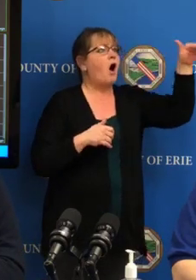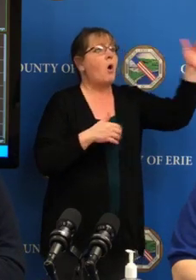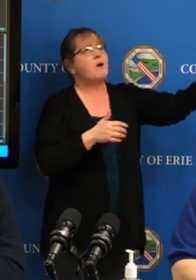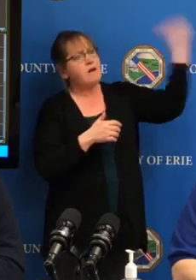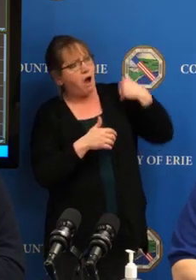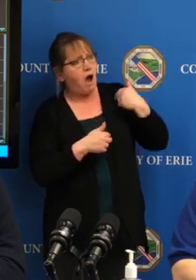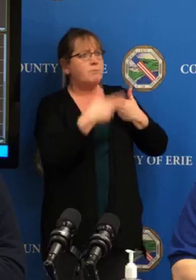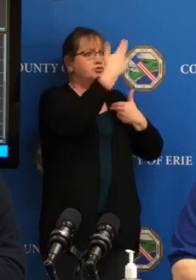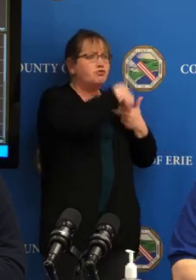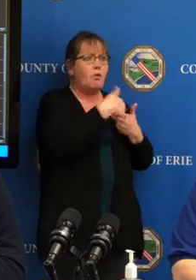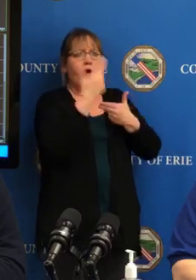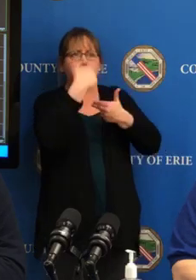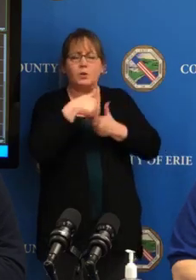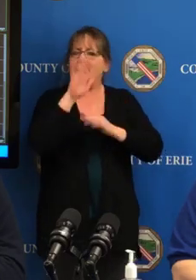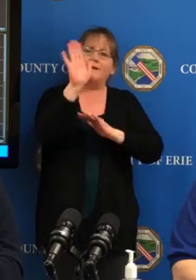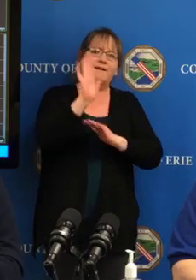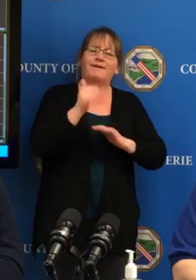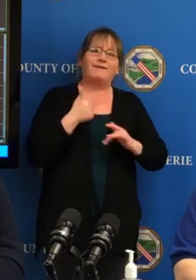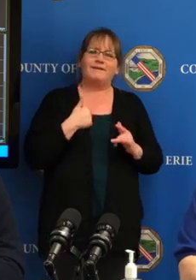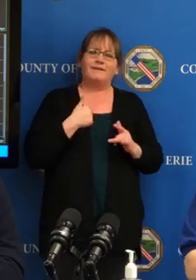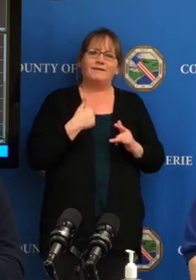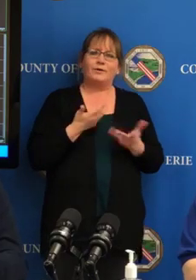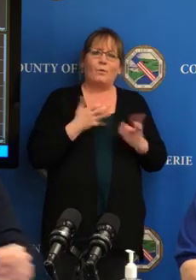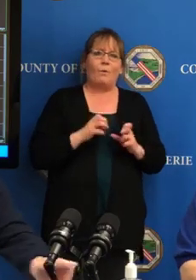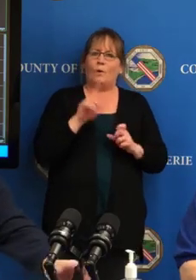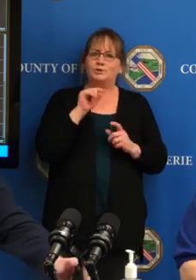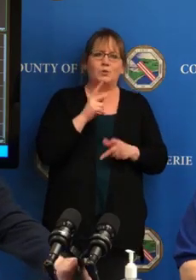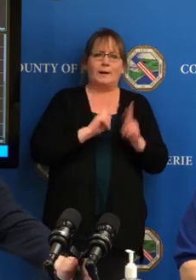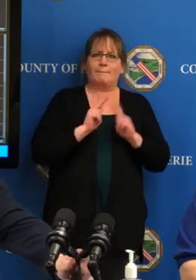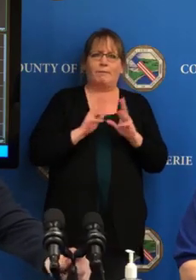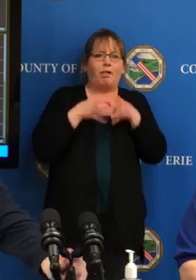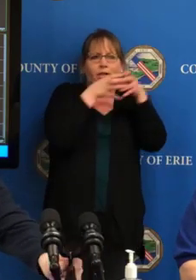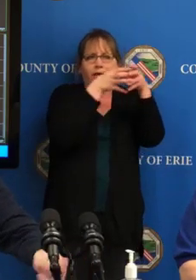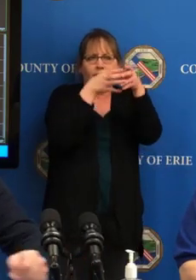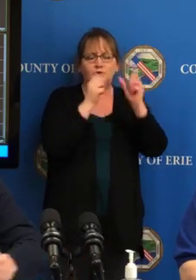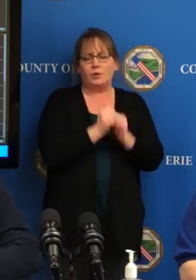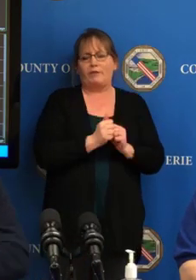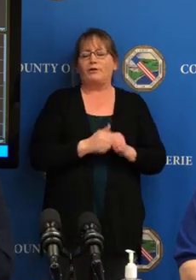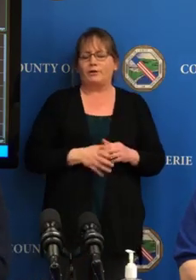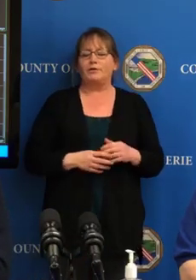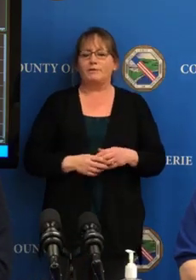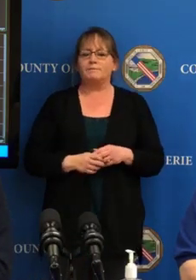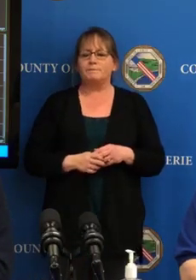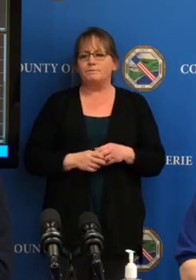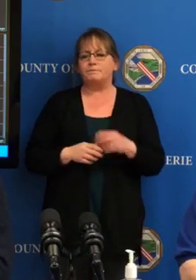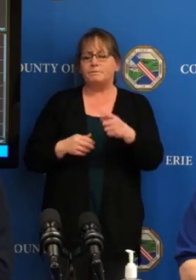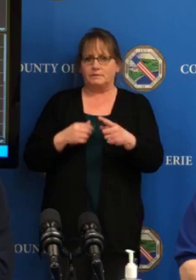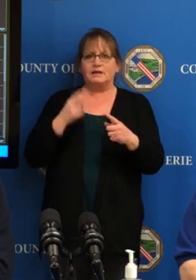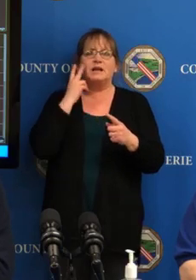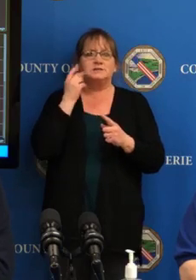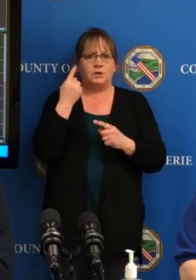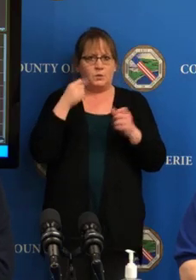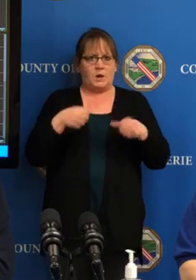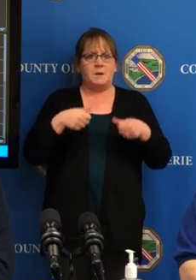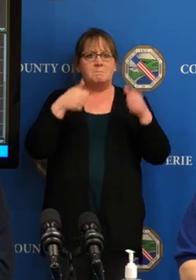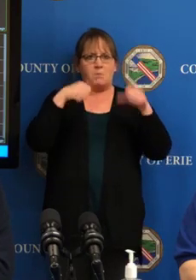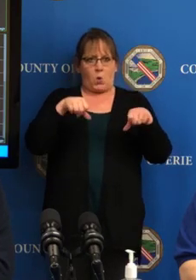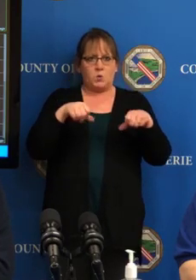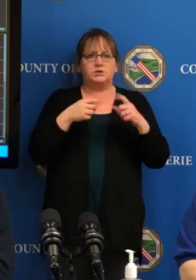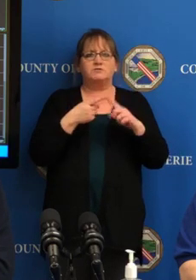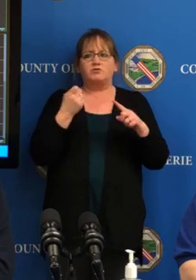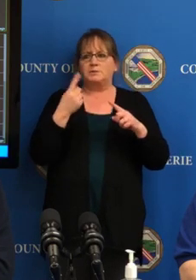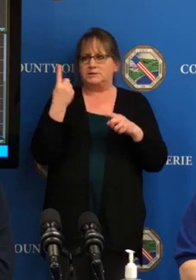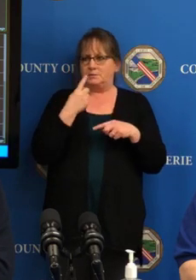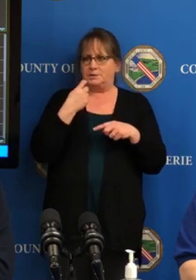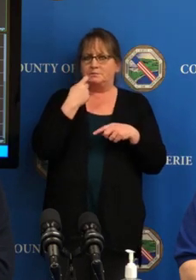welcome wagon group to go for a group walk of 20 people. Good point of view. I saw a post from someone